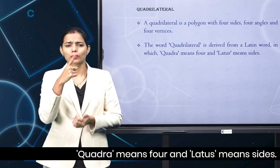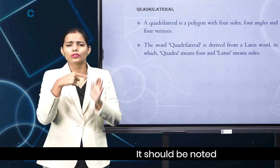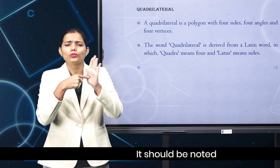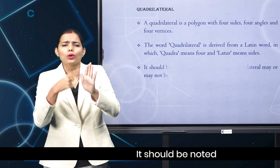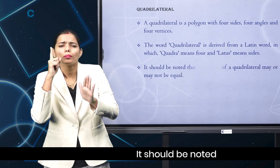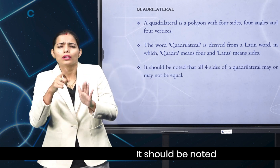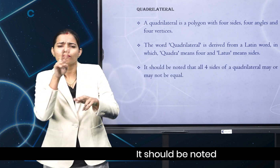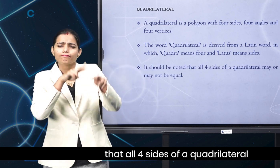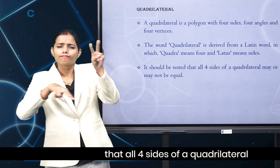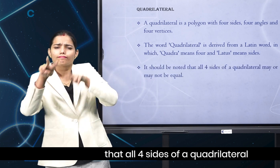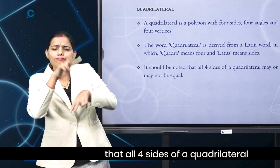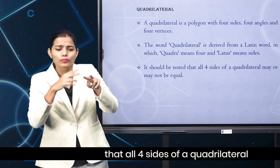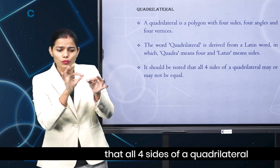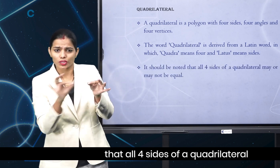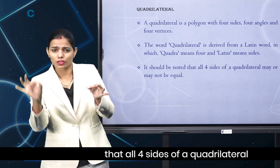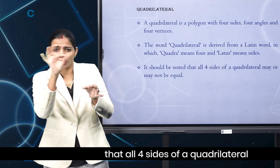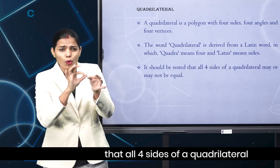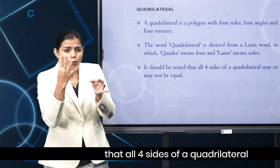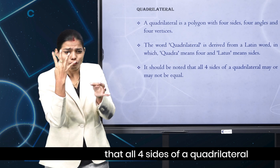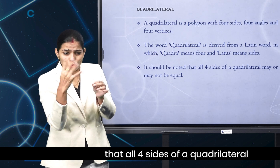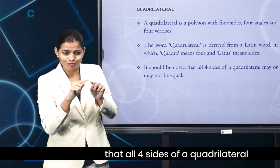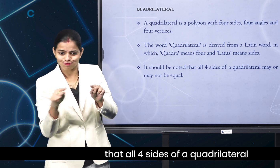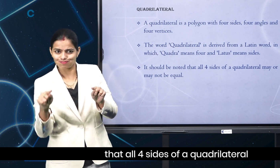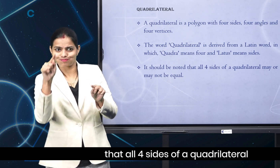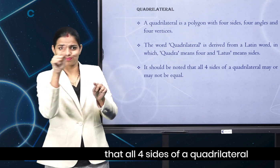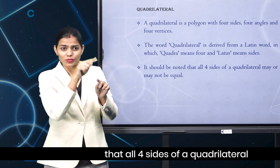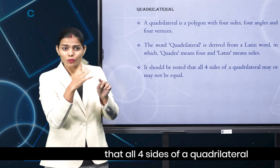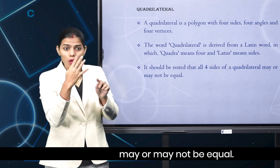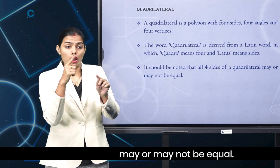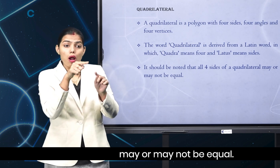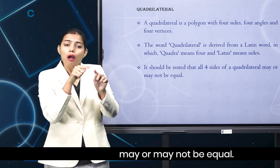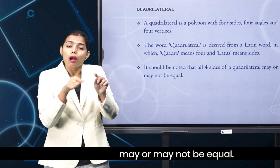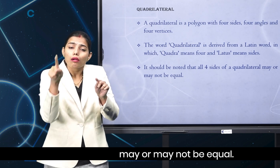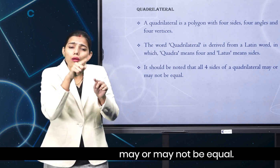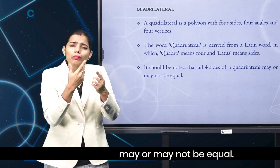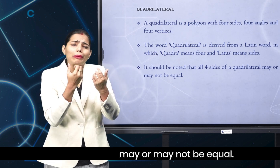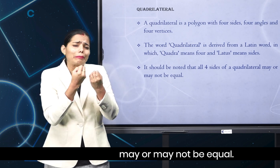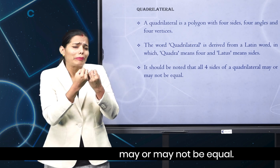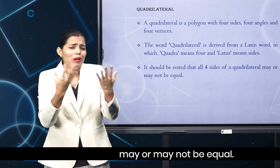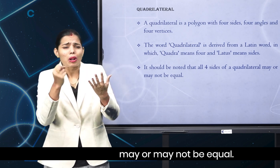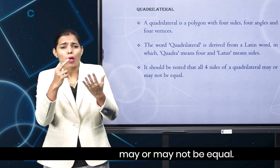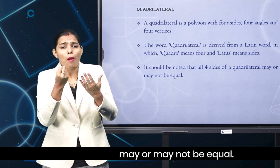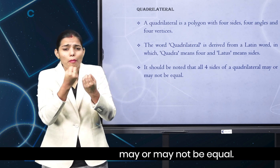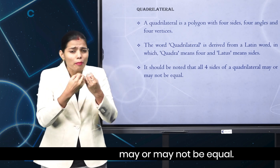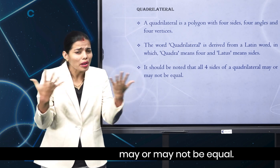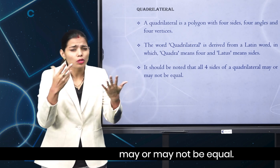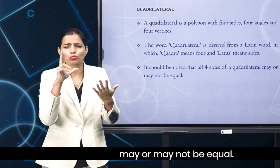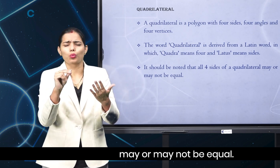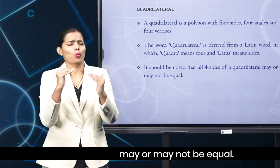It should be noted that all 4 sides of a quadrilateral may or may not be equal.